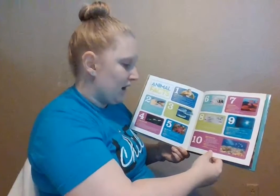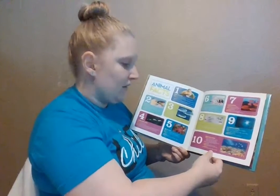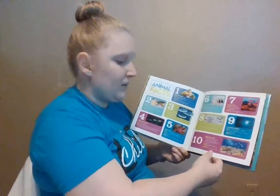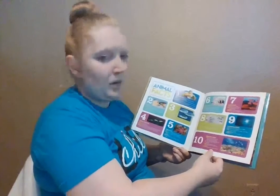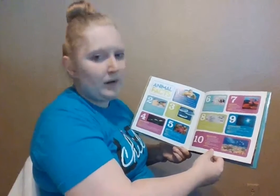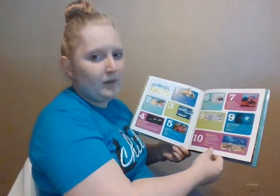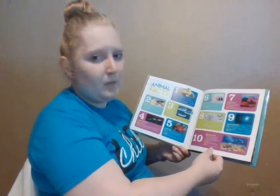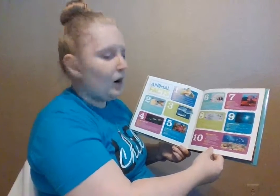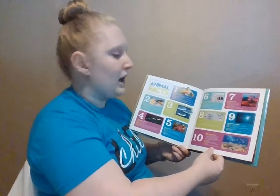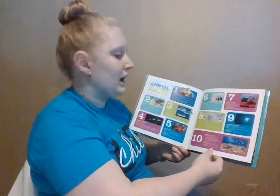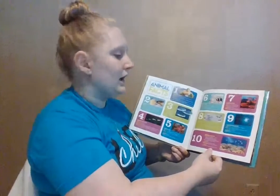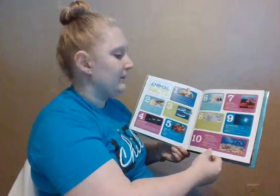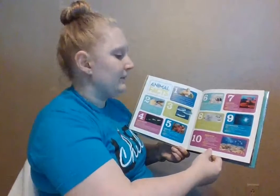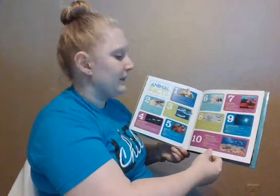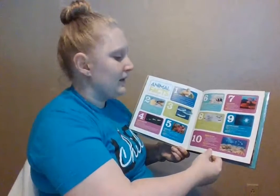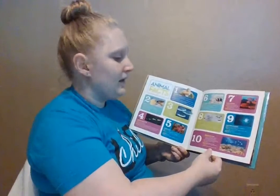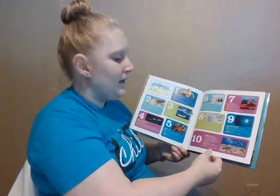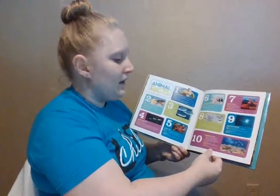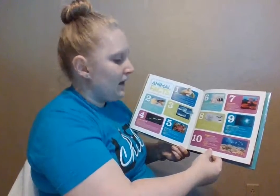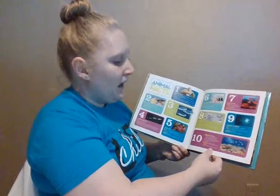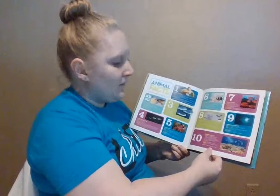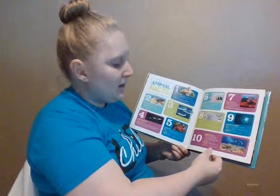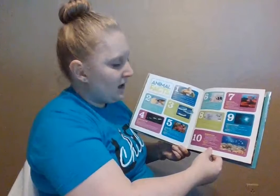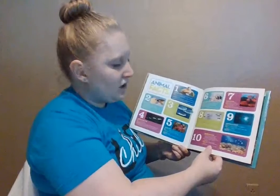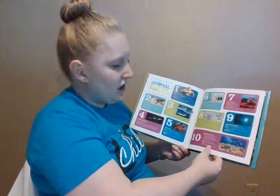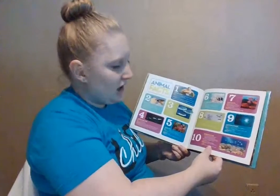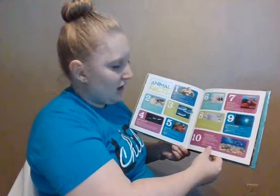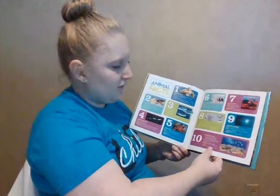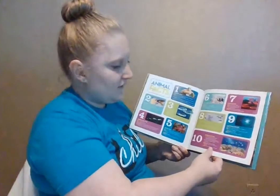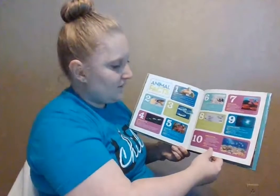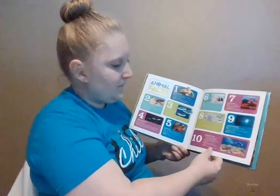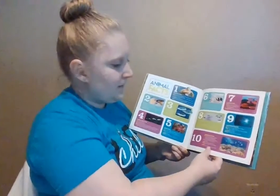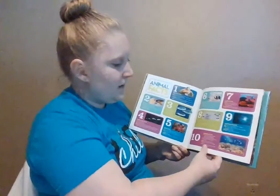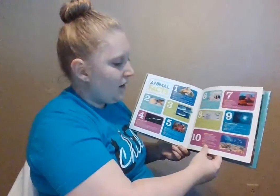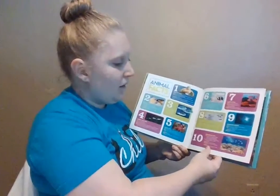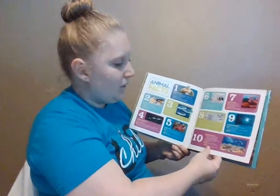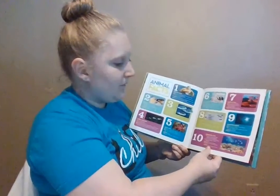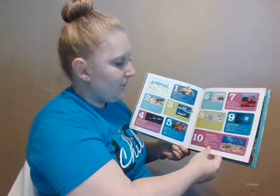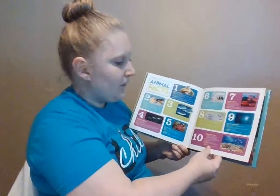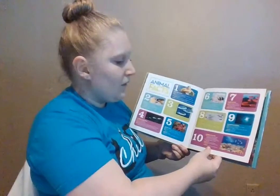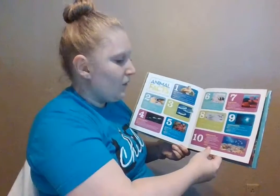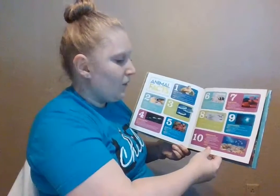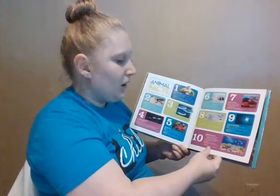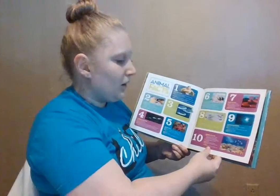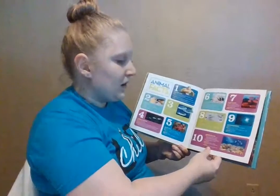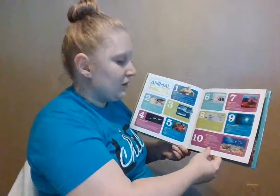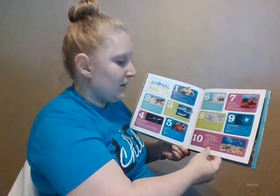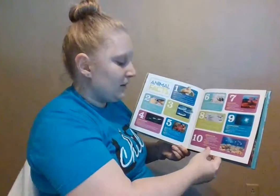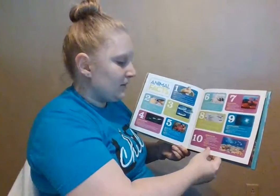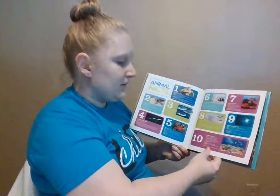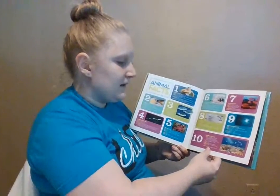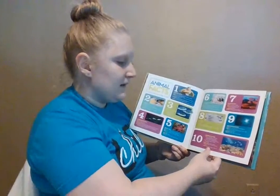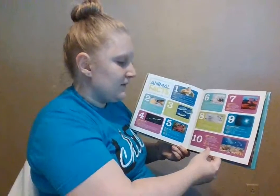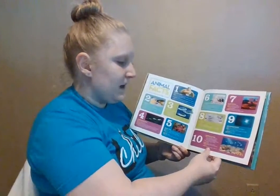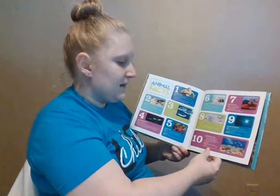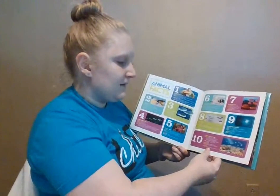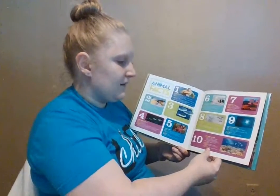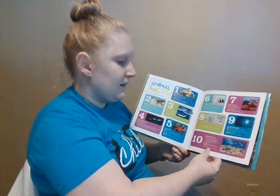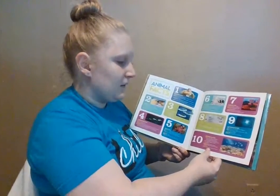they're born in the water. Hammerhead sharks. Home, Warm and tropical seas, bays, and